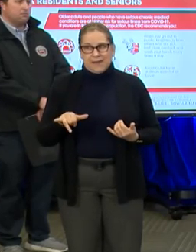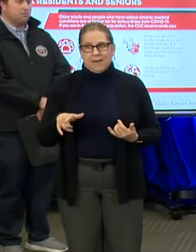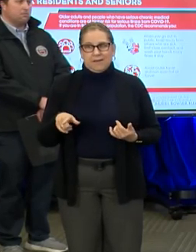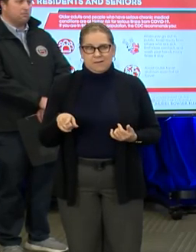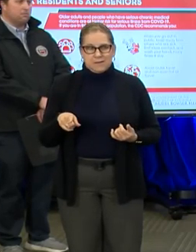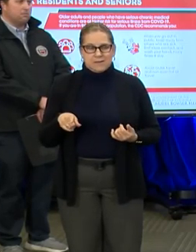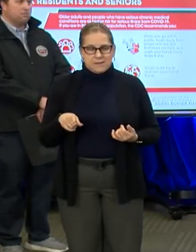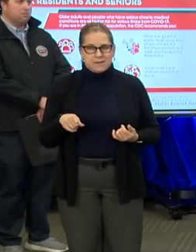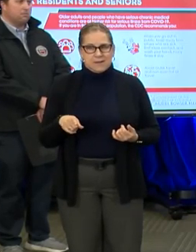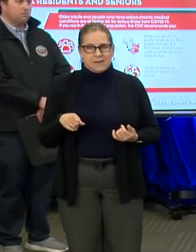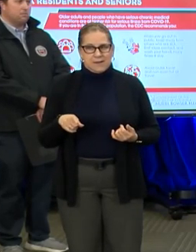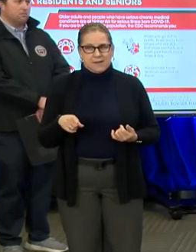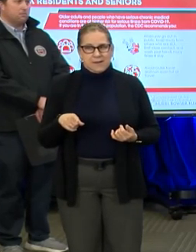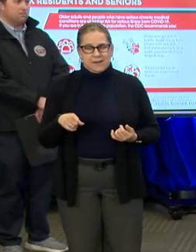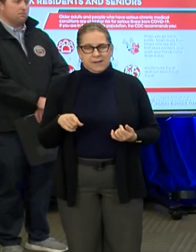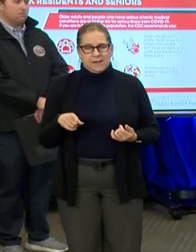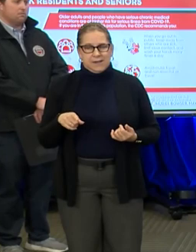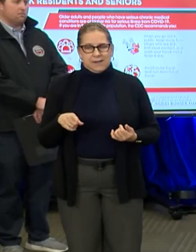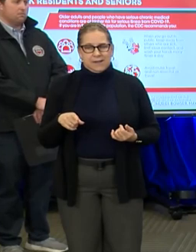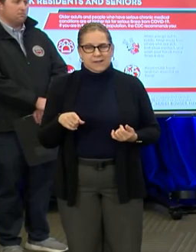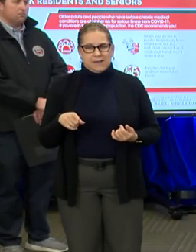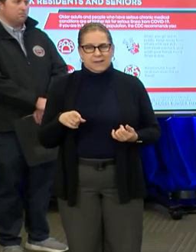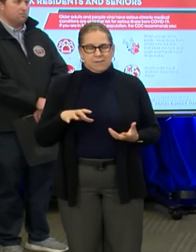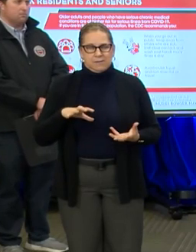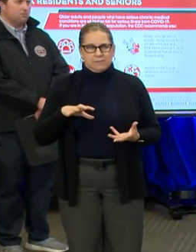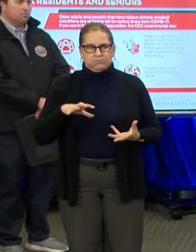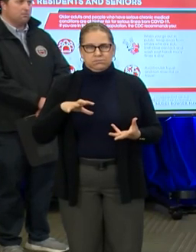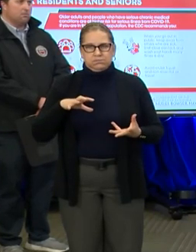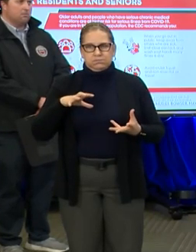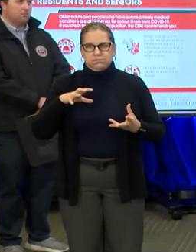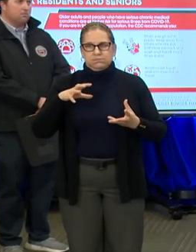catastrophic, for the district's cash flow. And if the